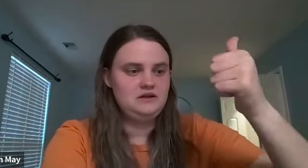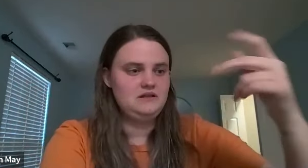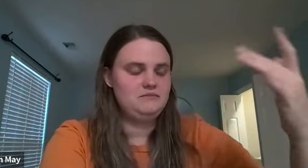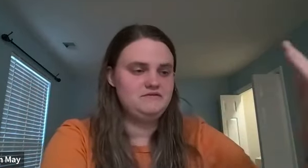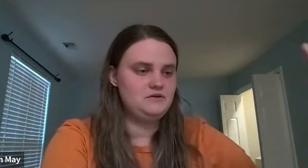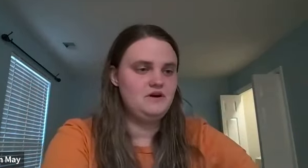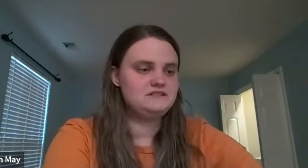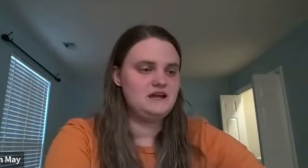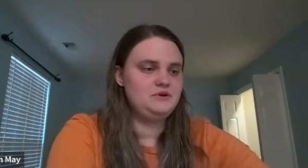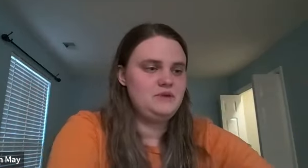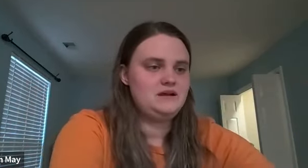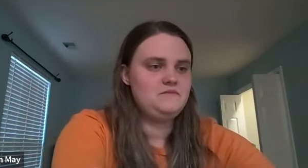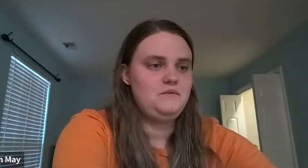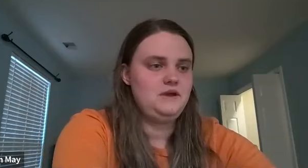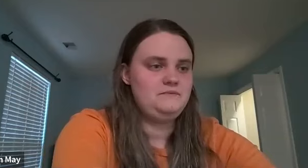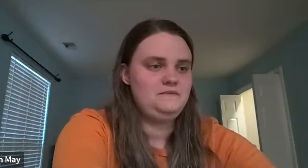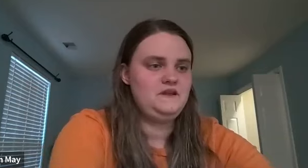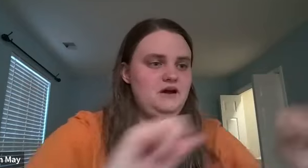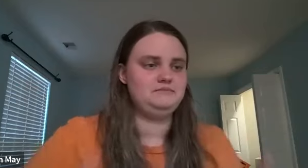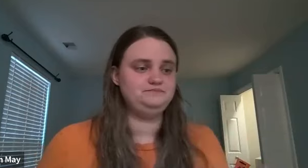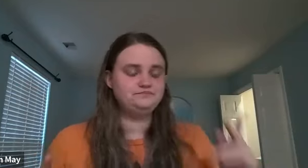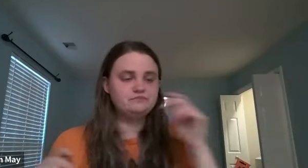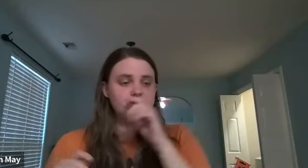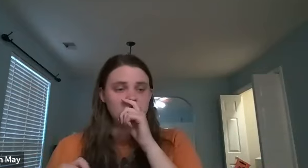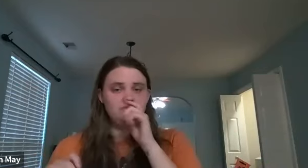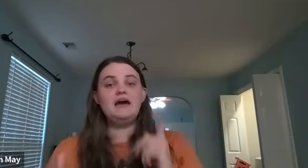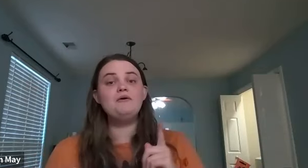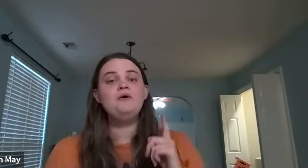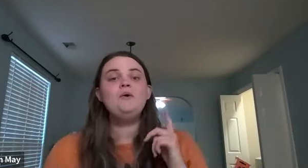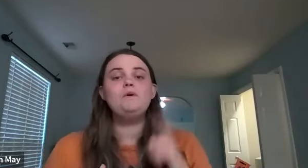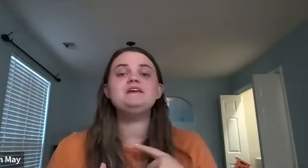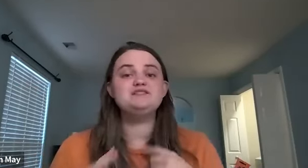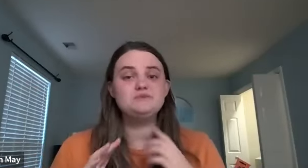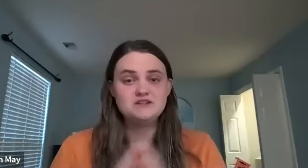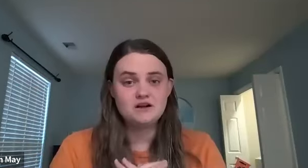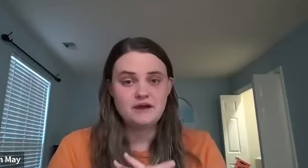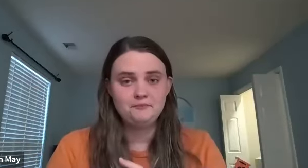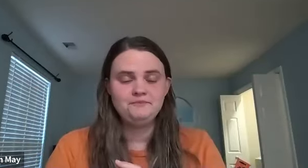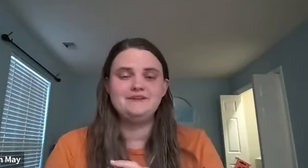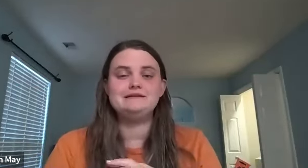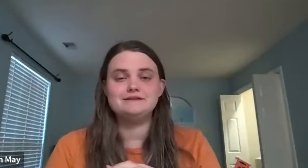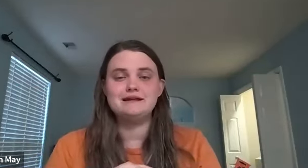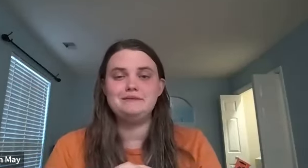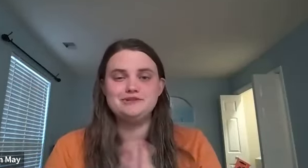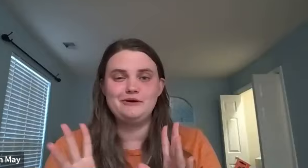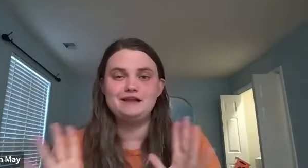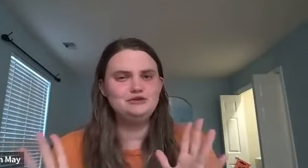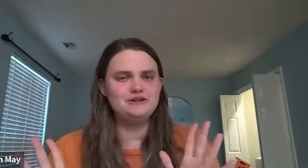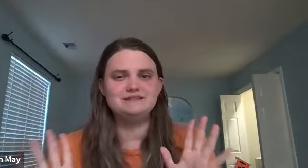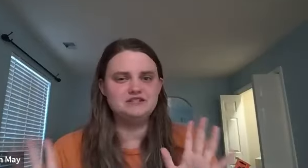Good. My phone locked. I got to put it back up. There we go. Okay. Now, one thing I do want to talk about, once again, I'm sorry. I told you guys I do